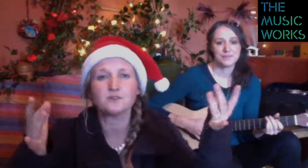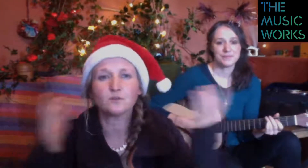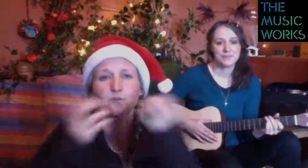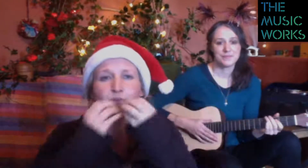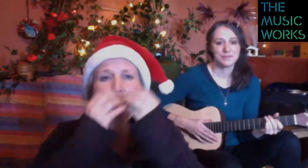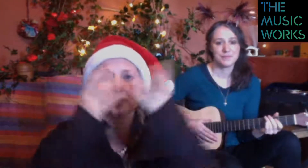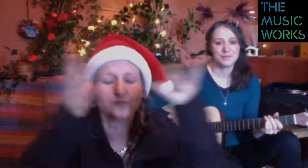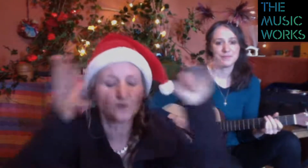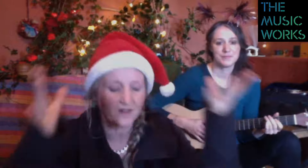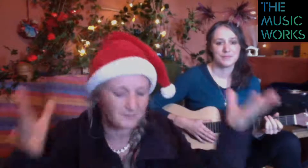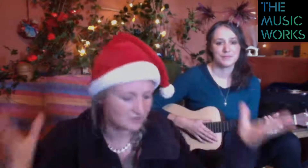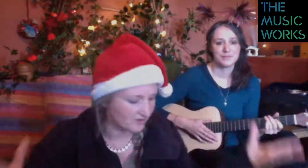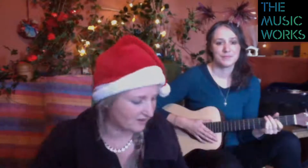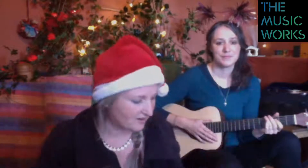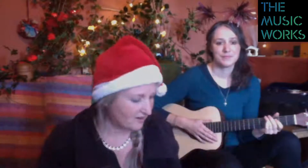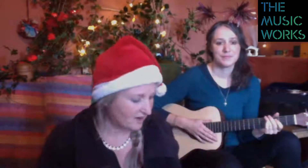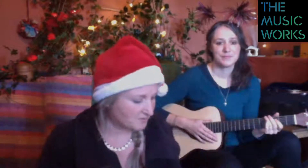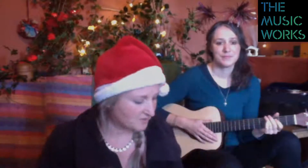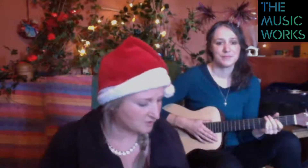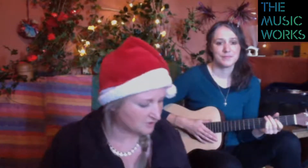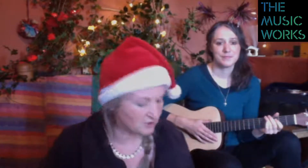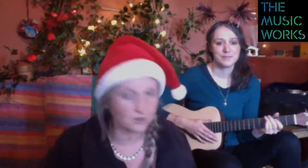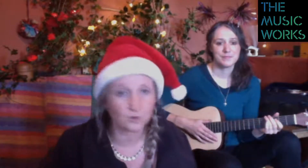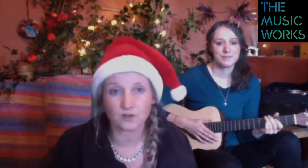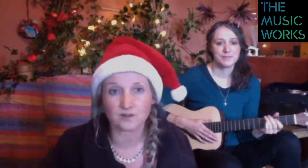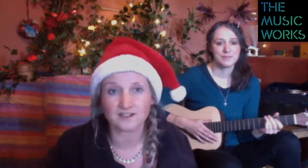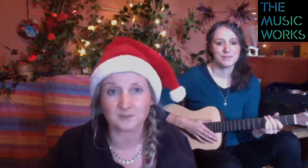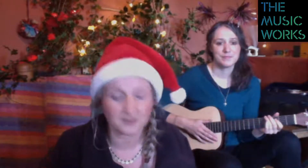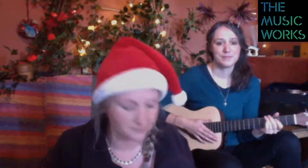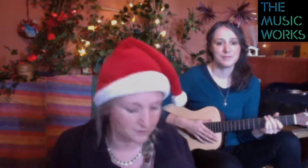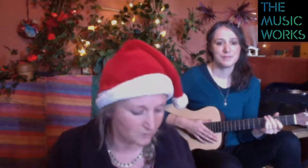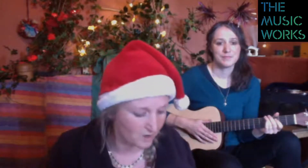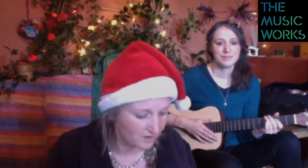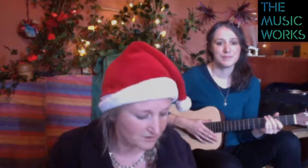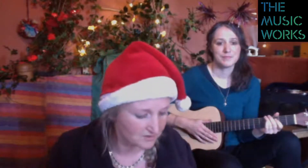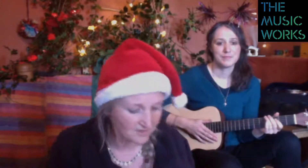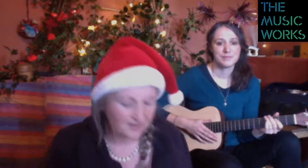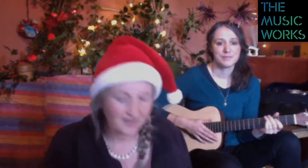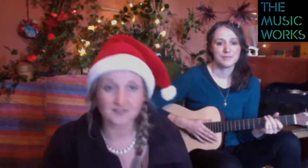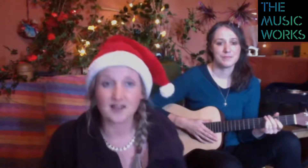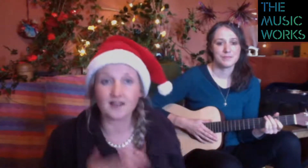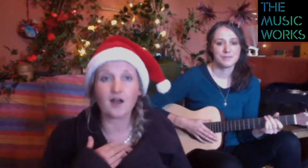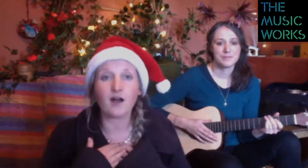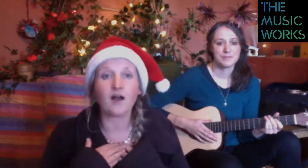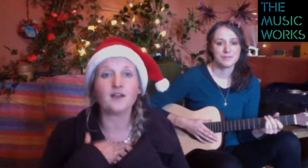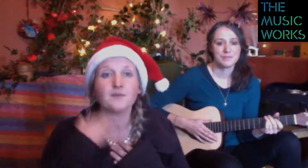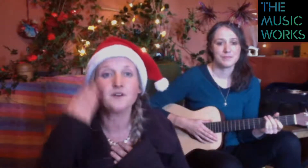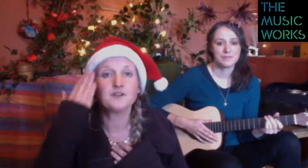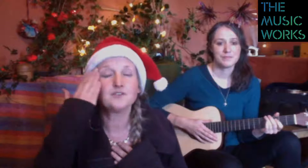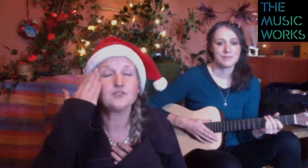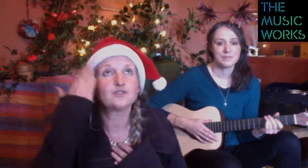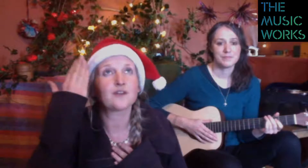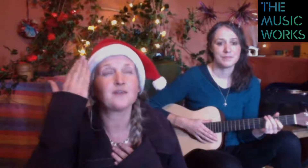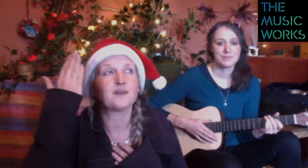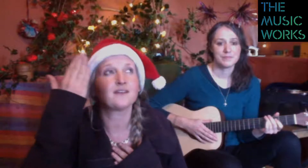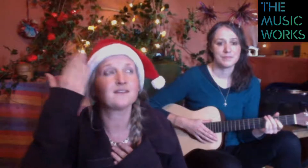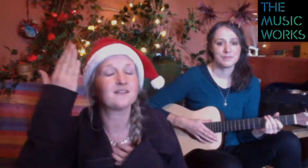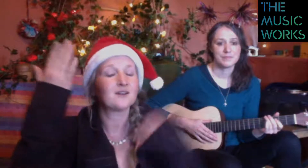the beautiful imagery. And so I'm just going to talk you a little bit through the words. It's saying, I'm dreaming